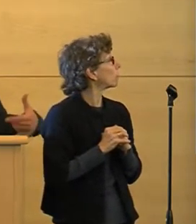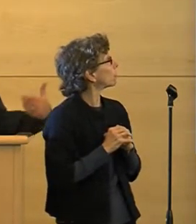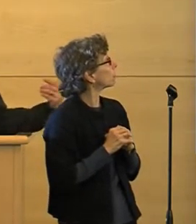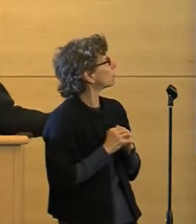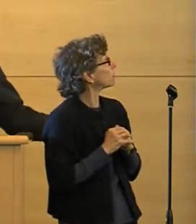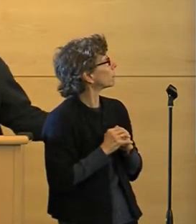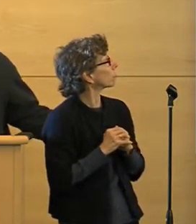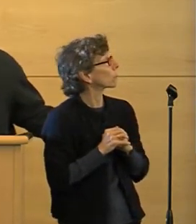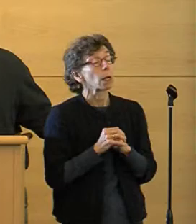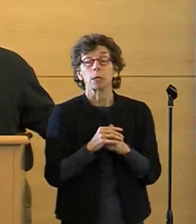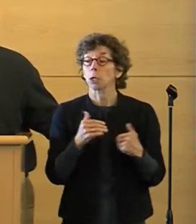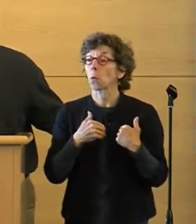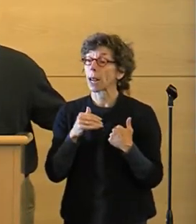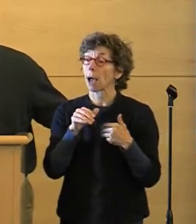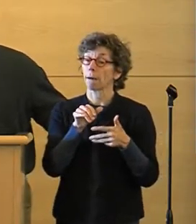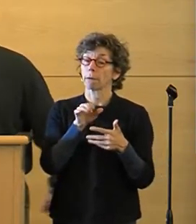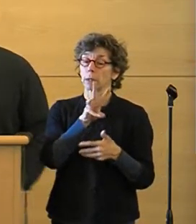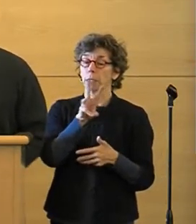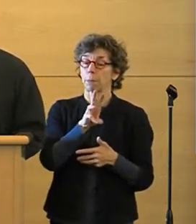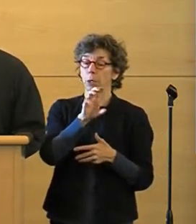actually is a very easy thing to do